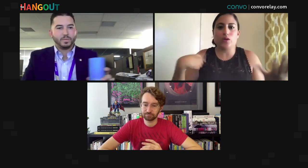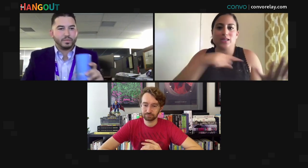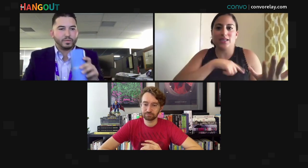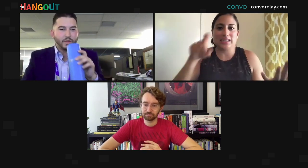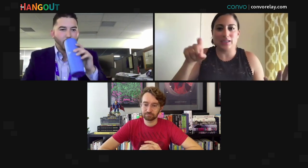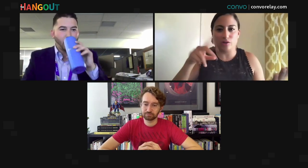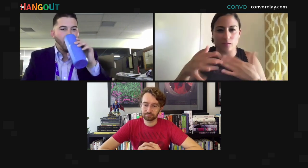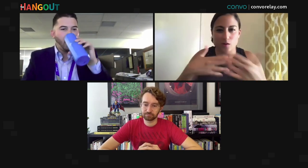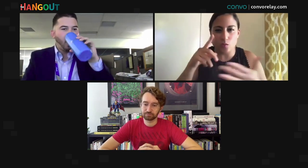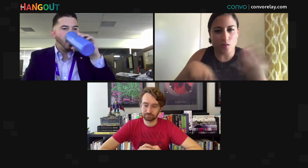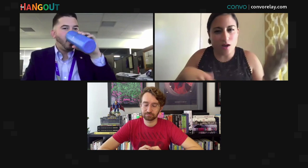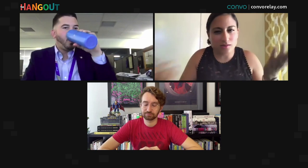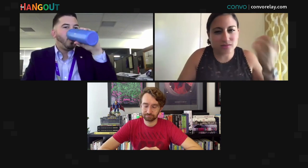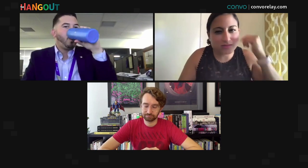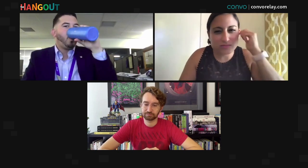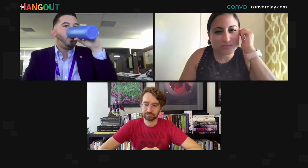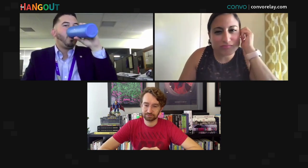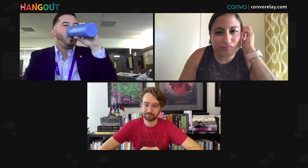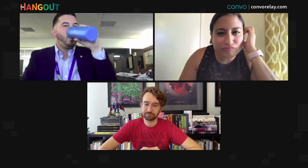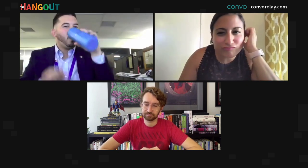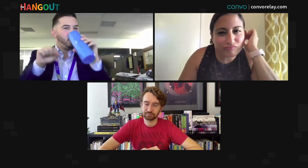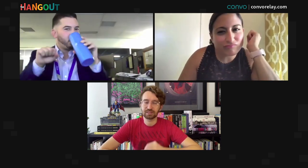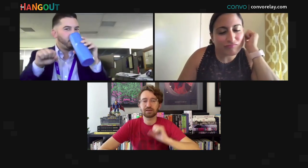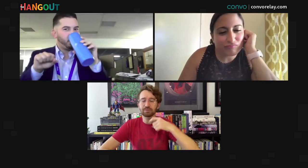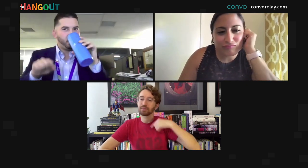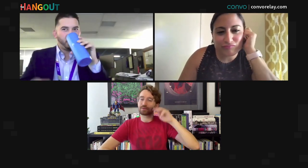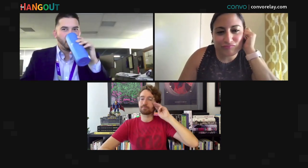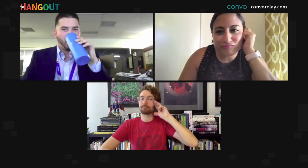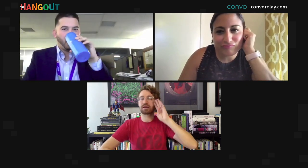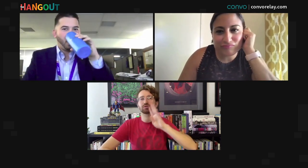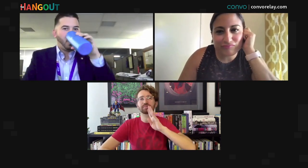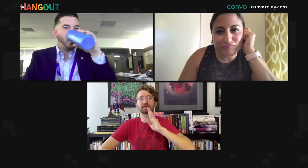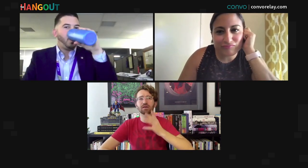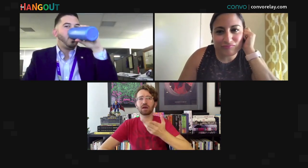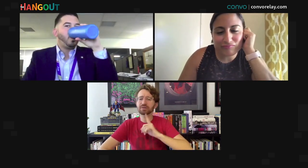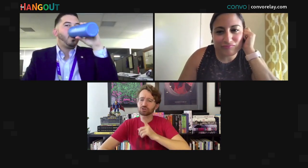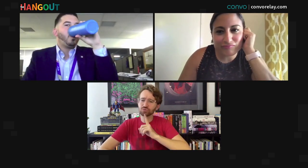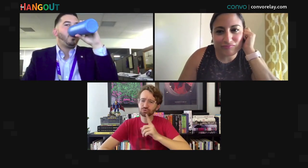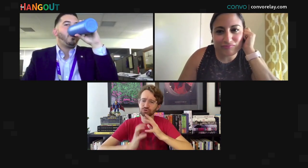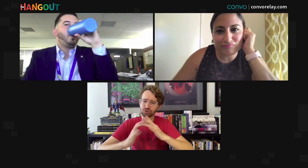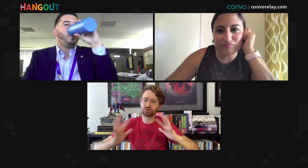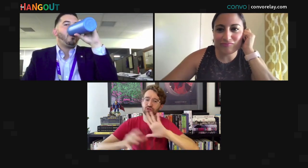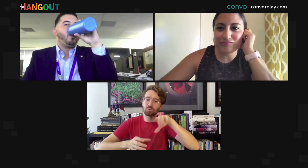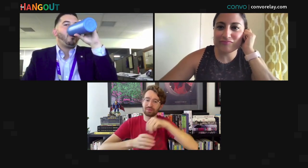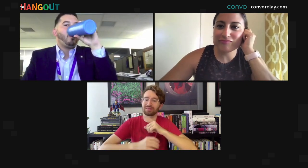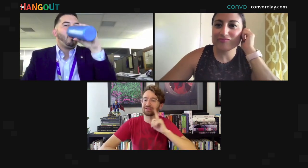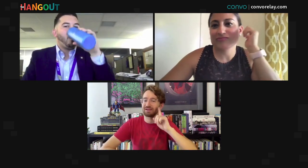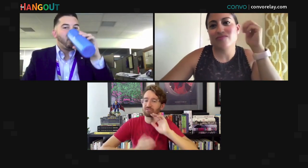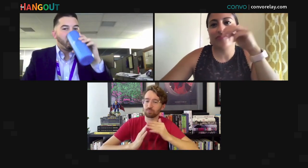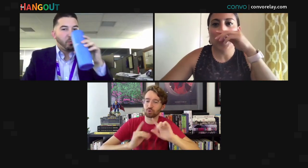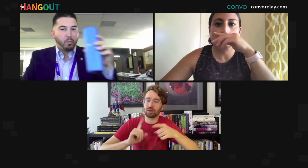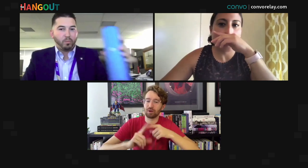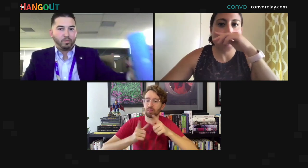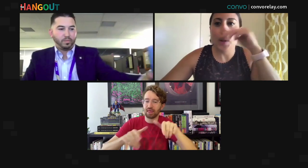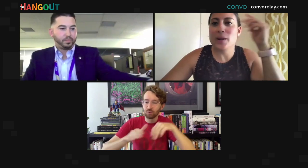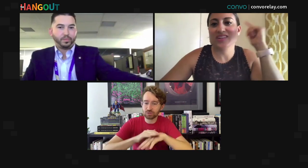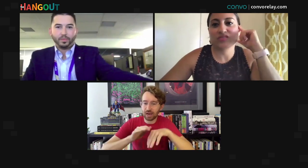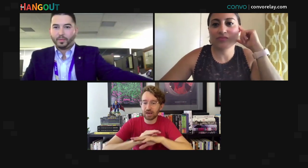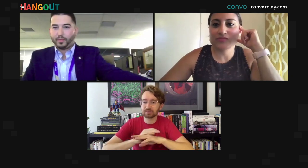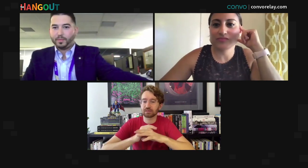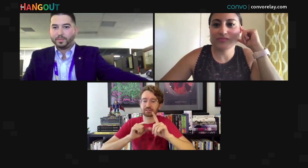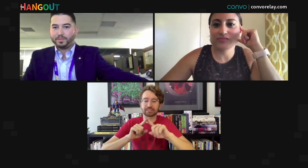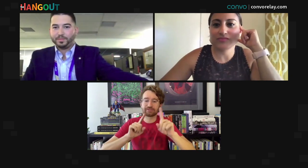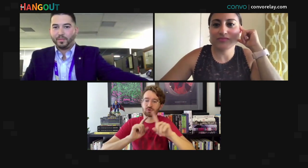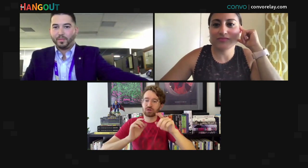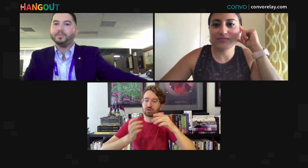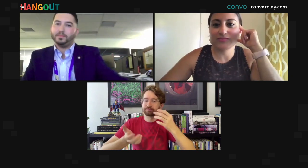can speak. They should provide interpreters if this is what we need, regardless. This is Michael speaking. Yeah, I think it's true within the